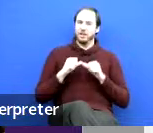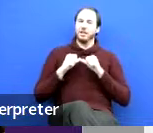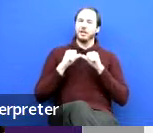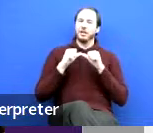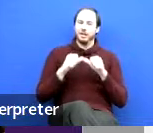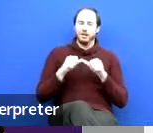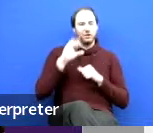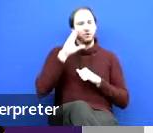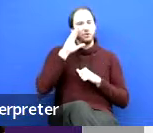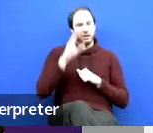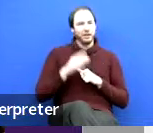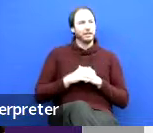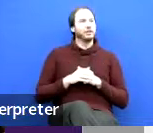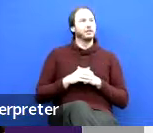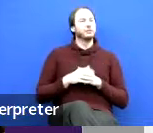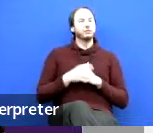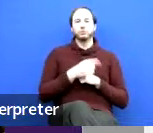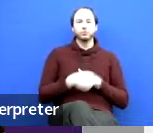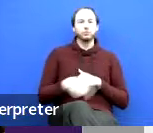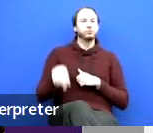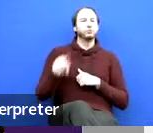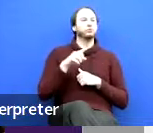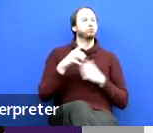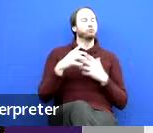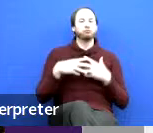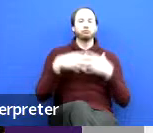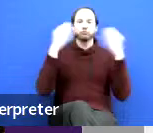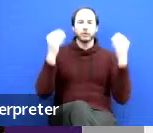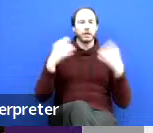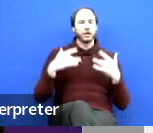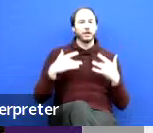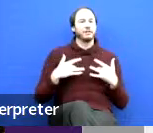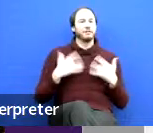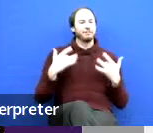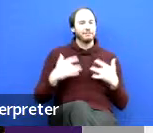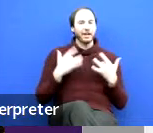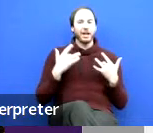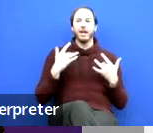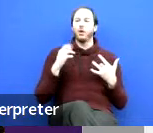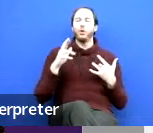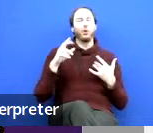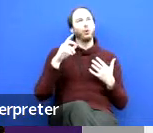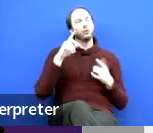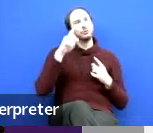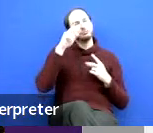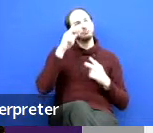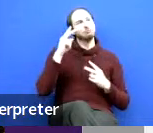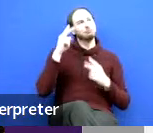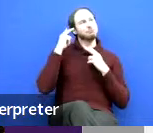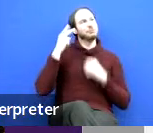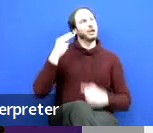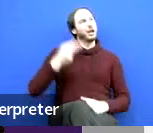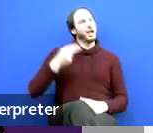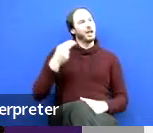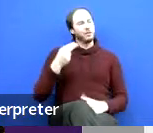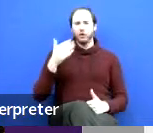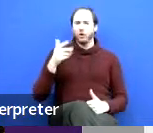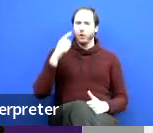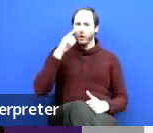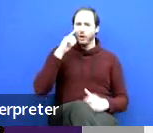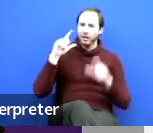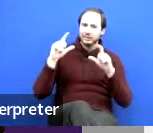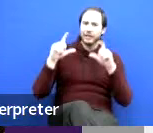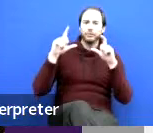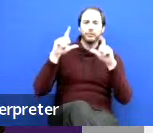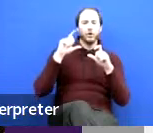So, when you're out and about at events or something, or you see something that reminds you of Henrietta, snap a photo, because next